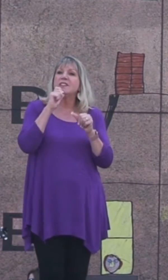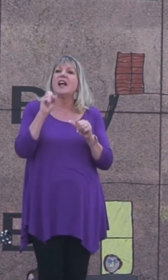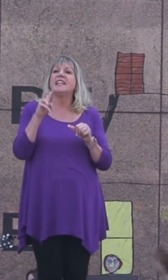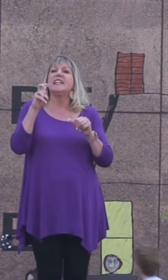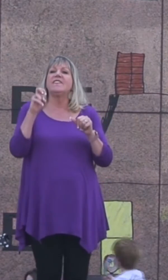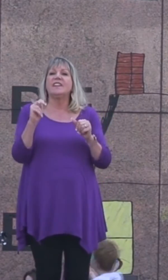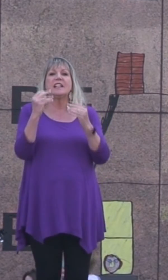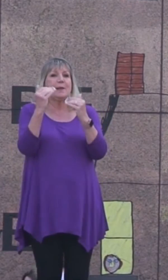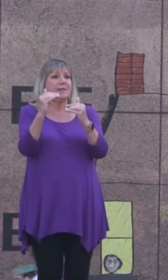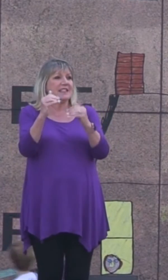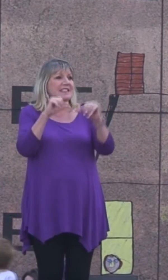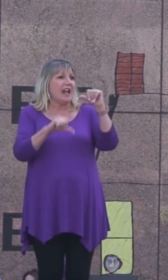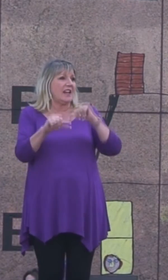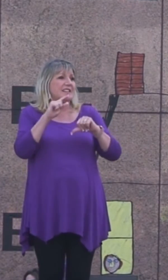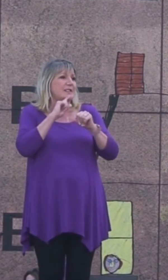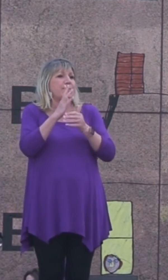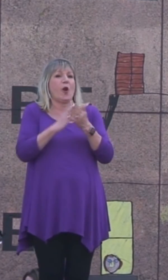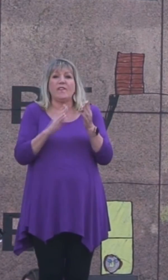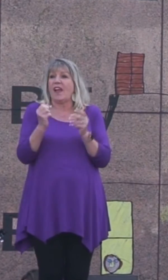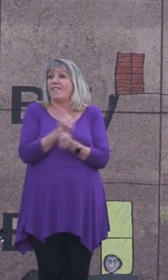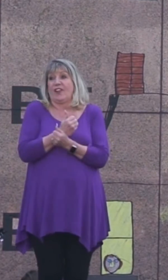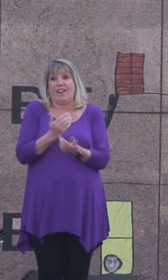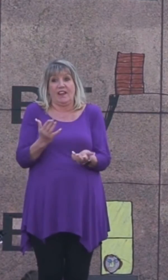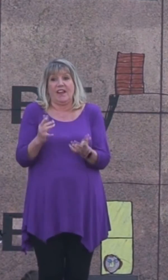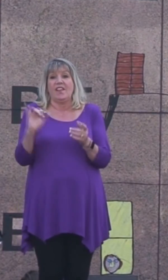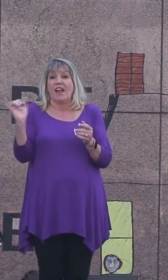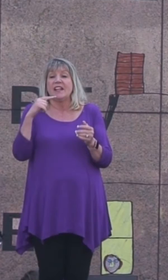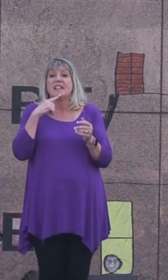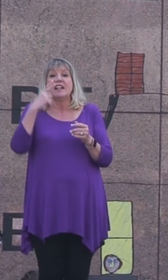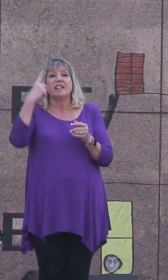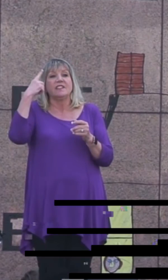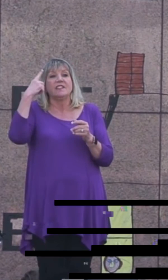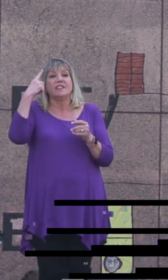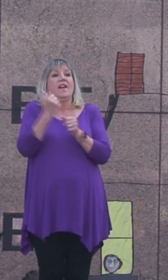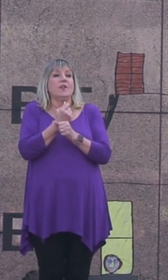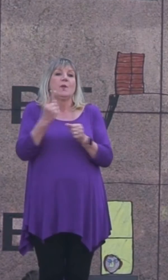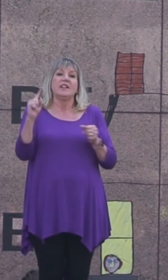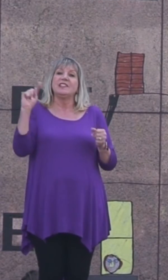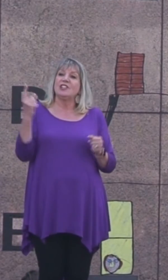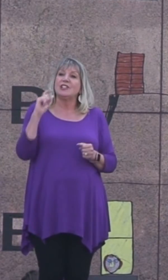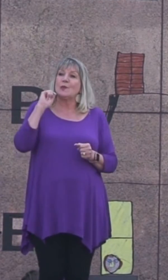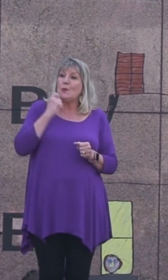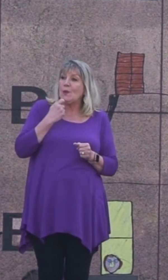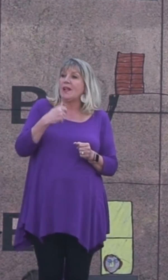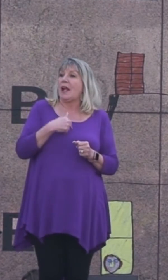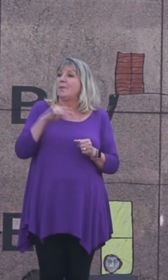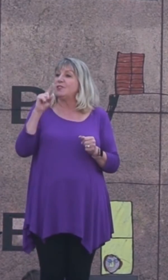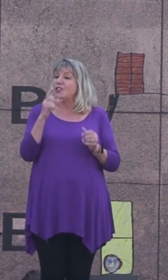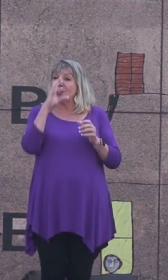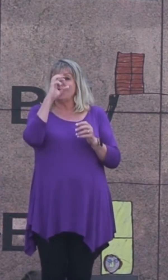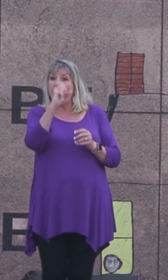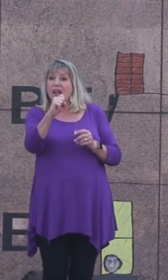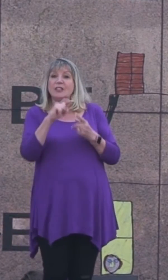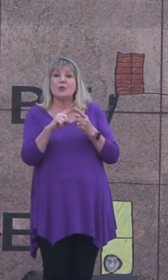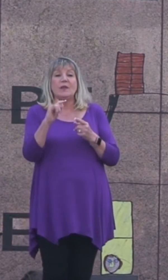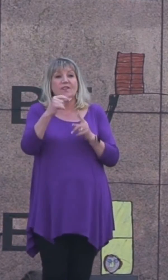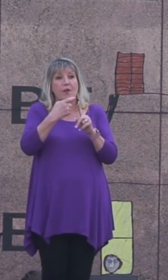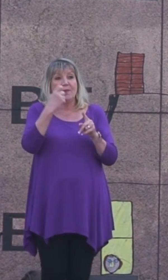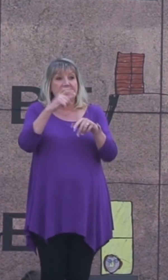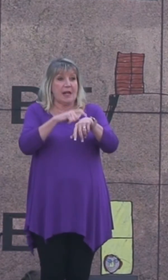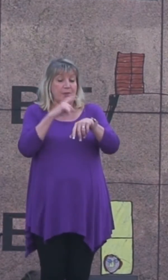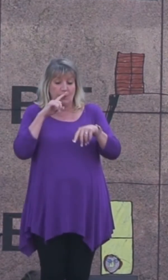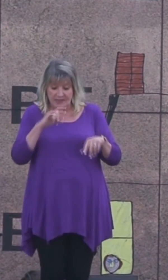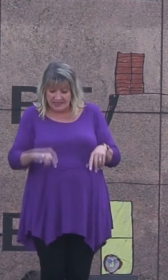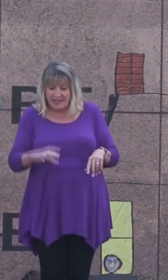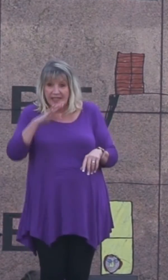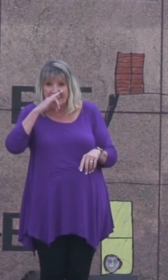even limiting. Science is a part of everything. And like I said, it's for everyone. And it's just cool. I'm just attracted to it because from the time I was a kid,